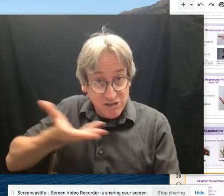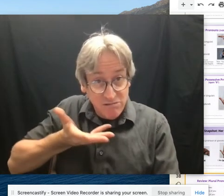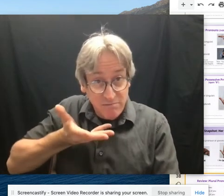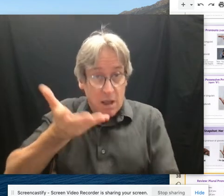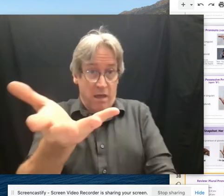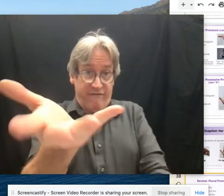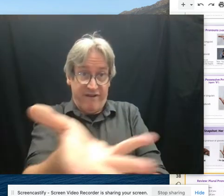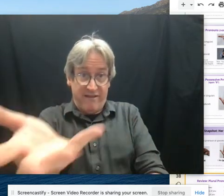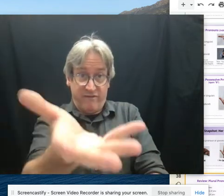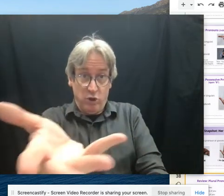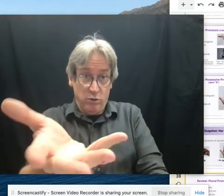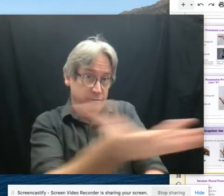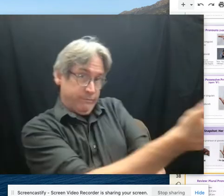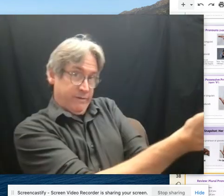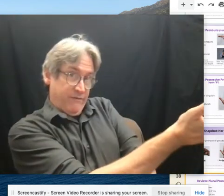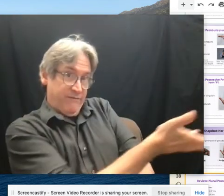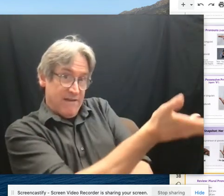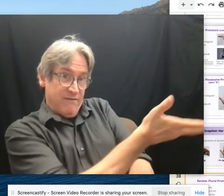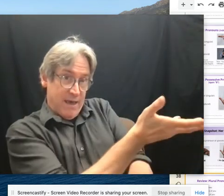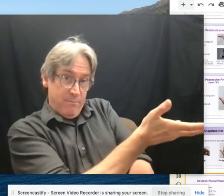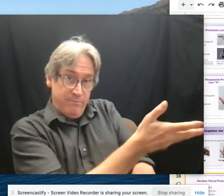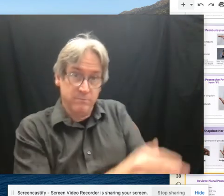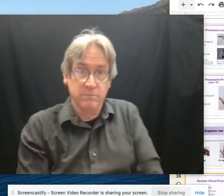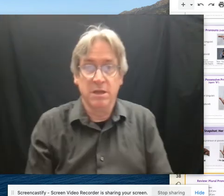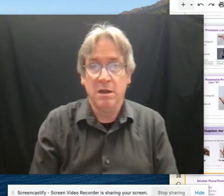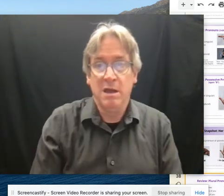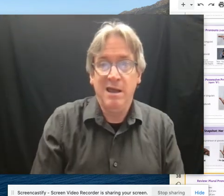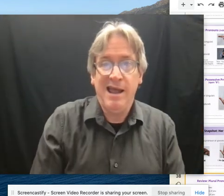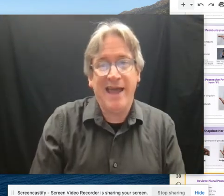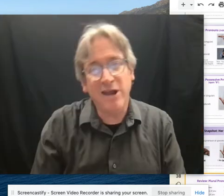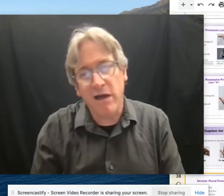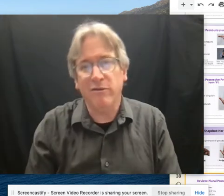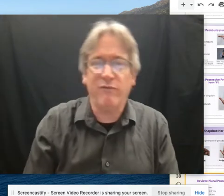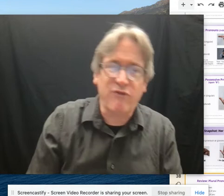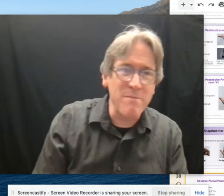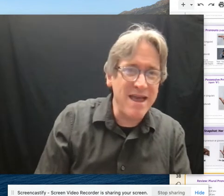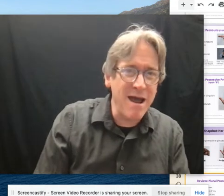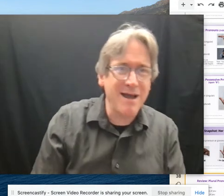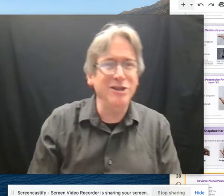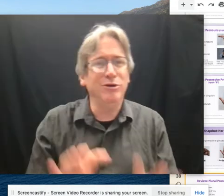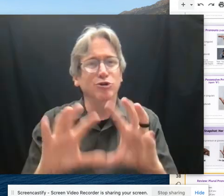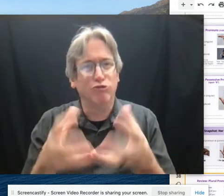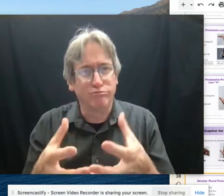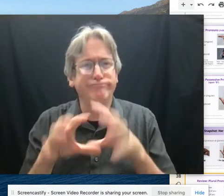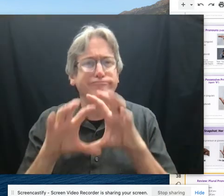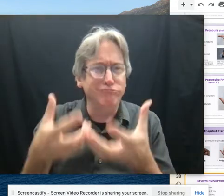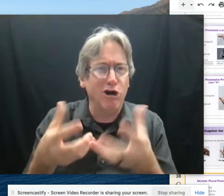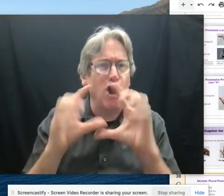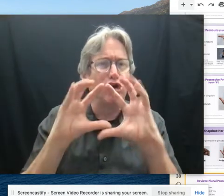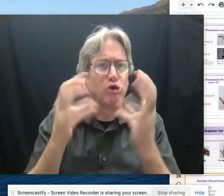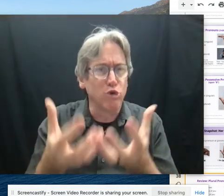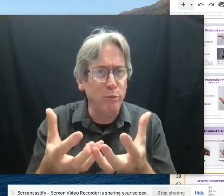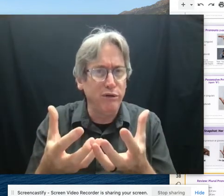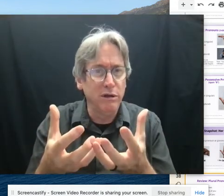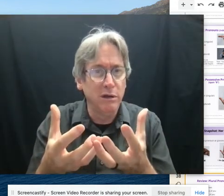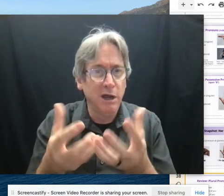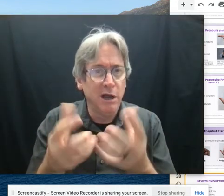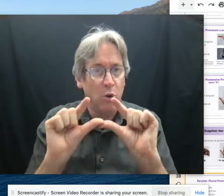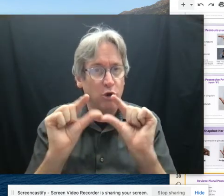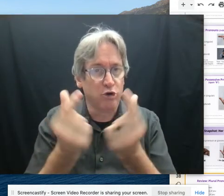Five of us, five of you, five of them. And from then on, you could do a